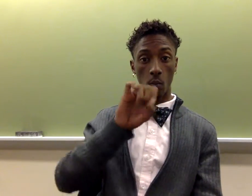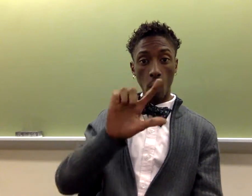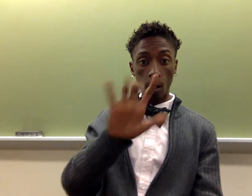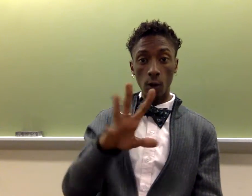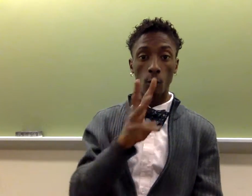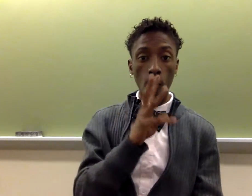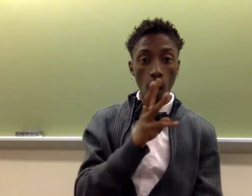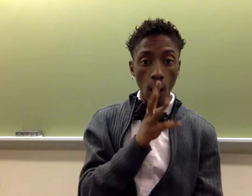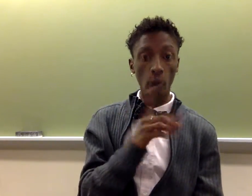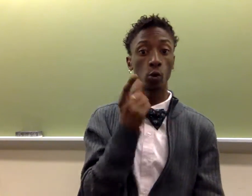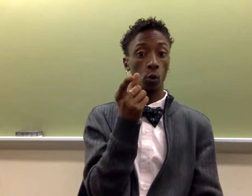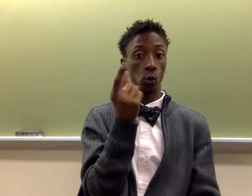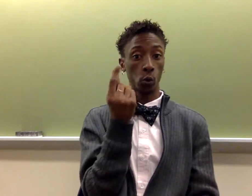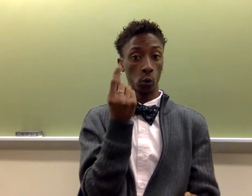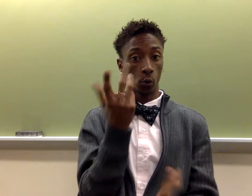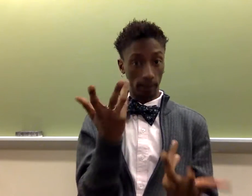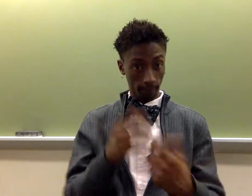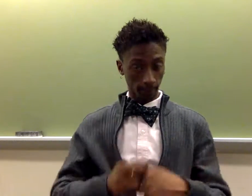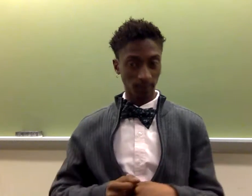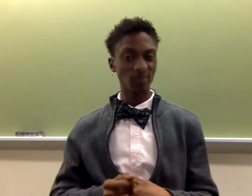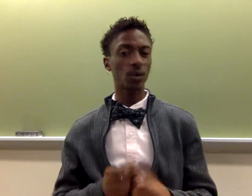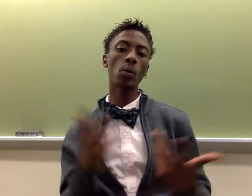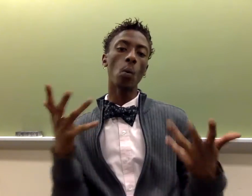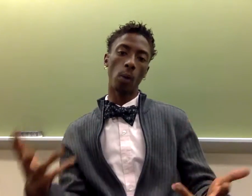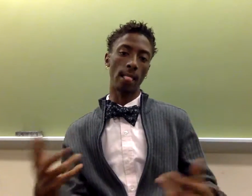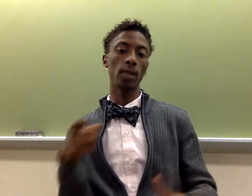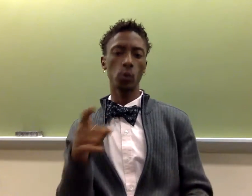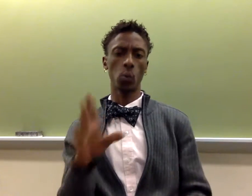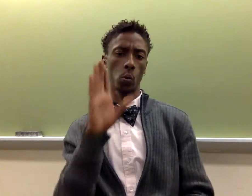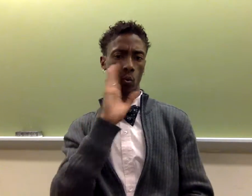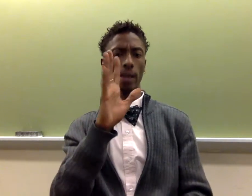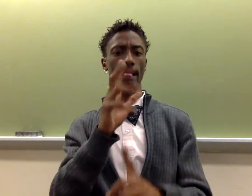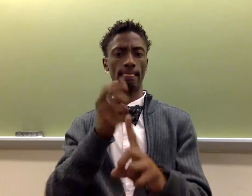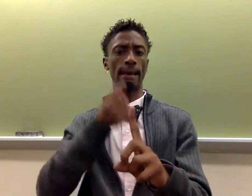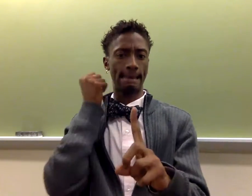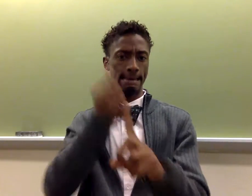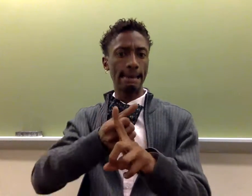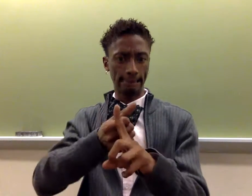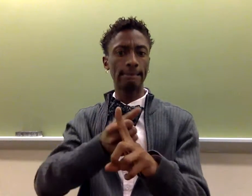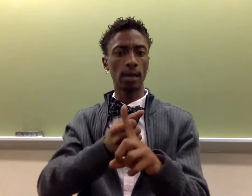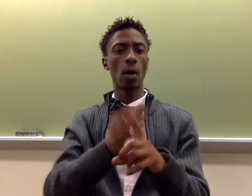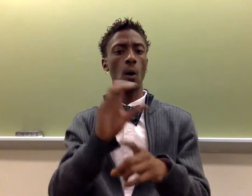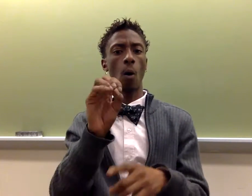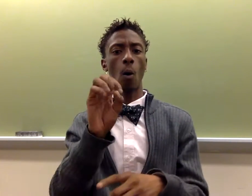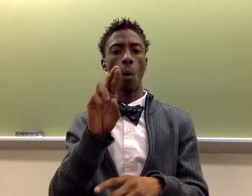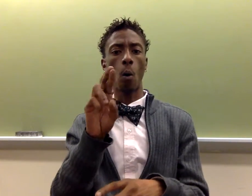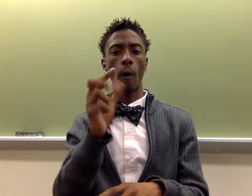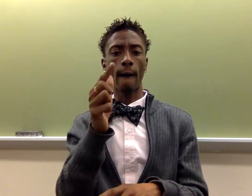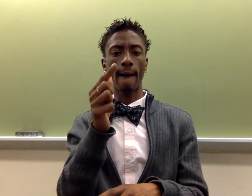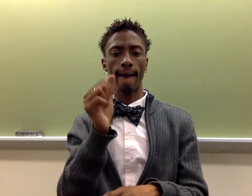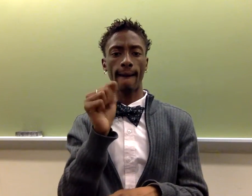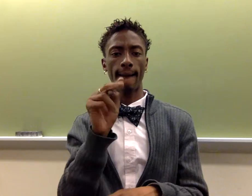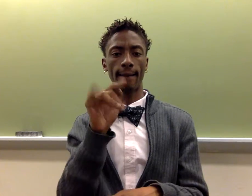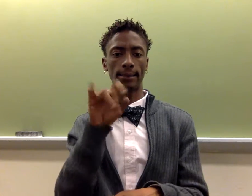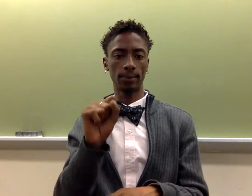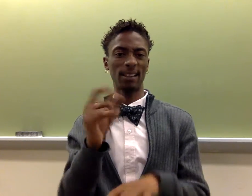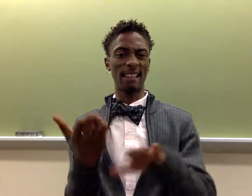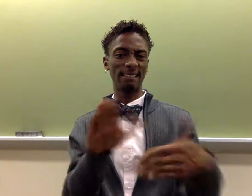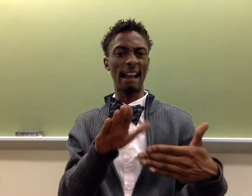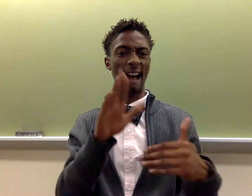you're doing, well, you will hit organisms that die at high temperatures. And I put it that way